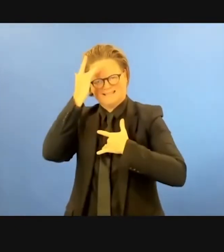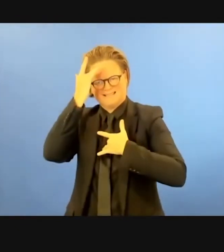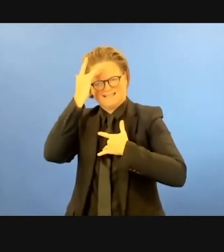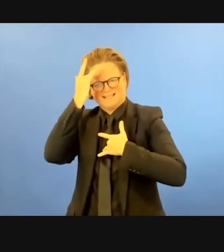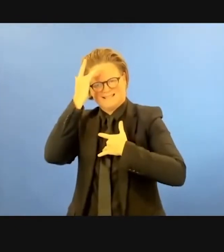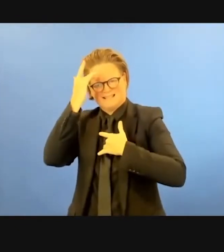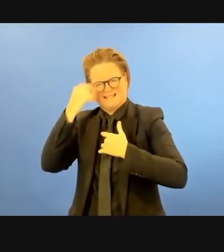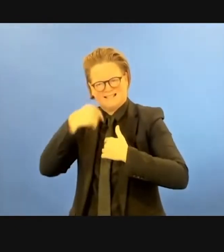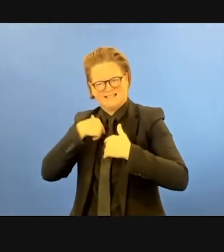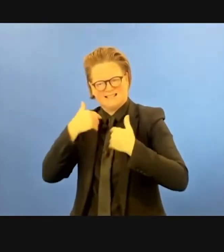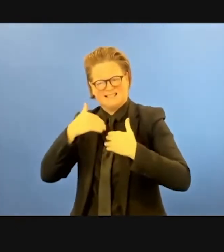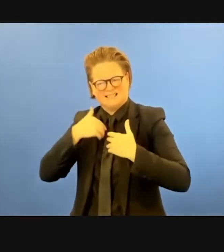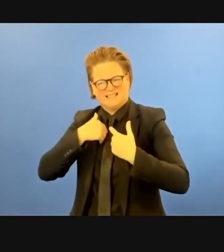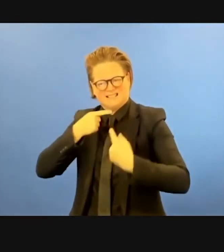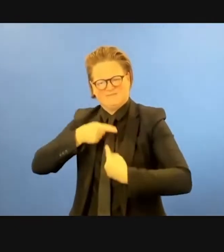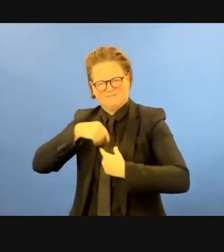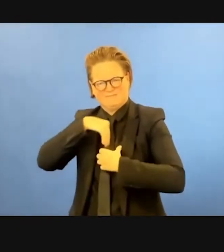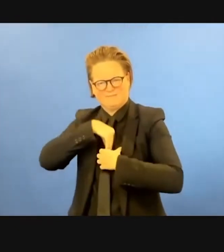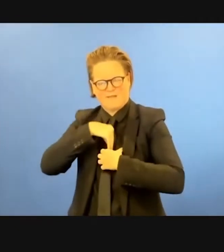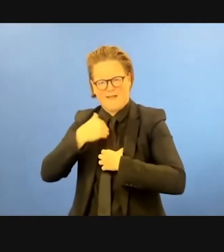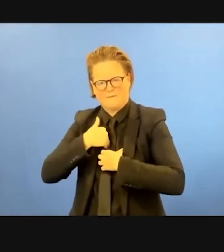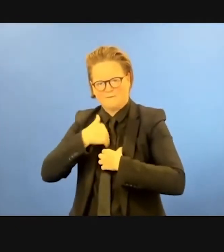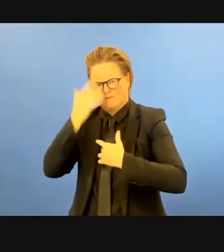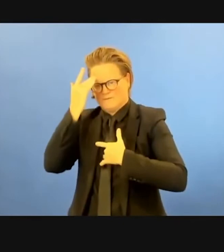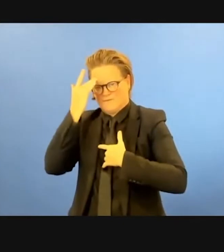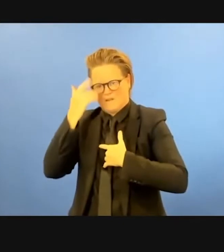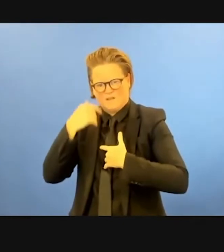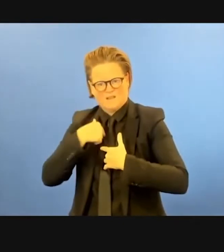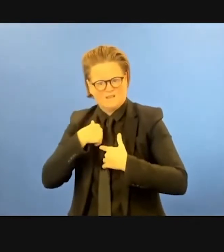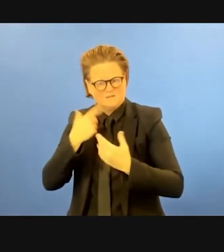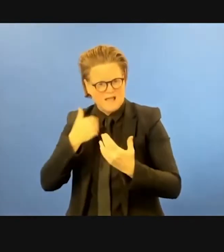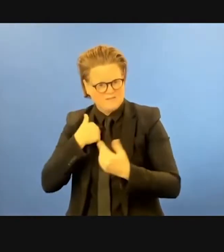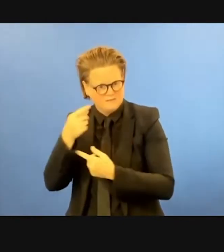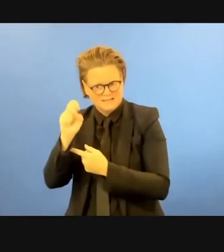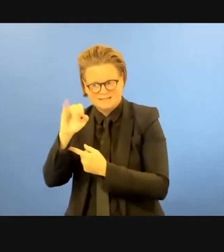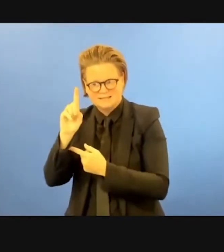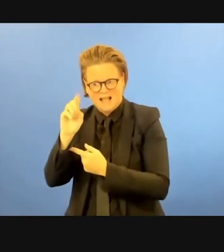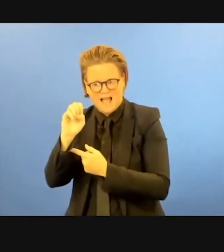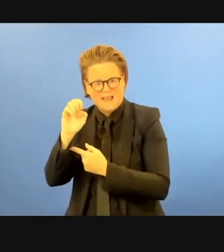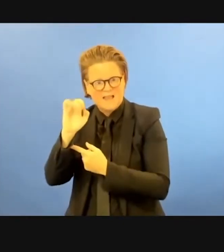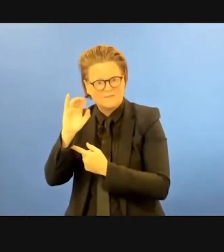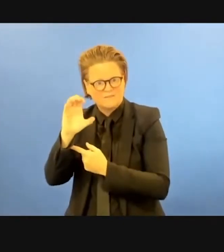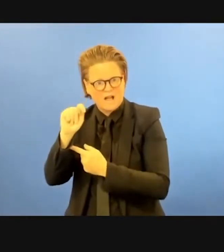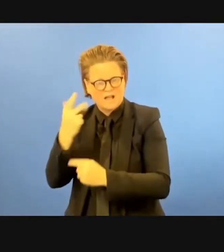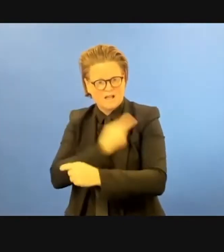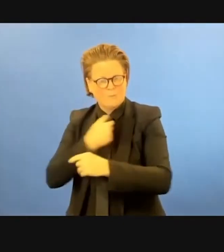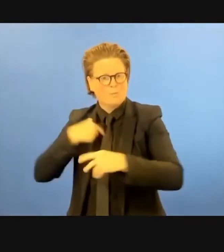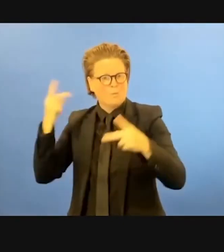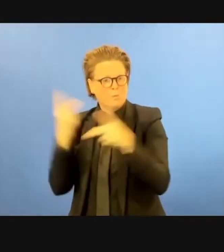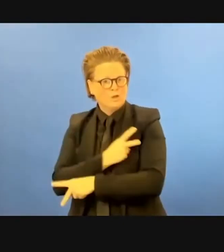So in terms of side effects, in these clinical trials, underlying comorbid conditions did